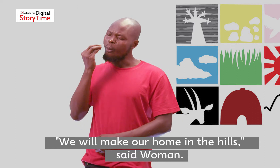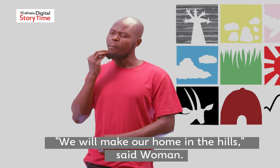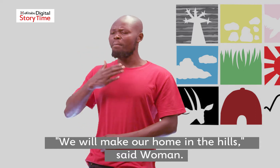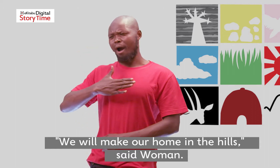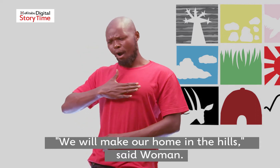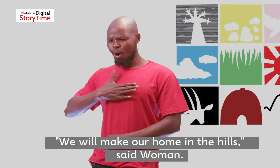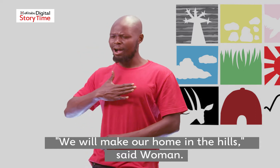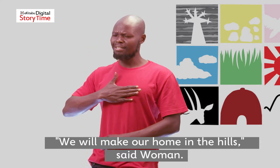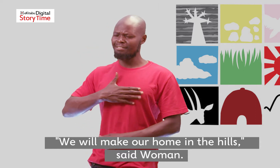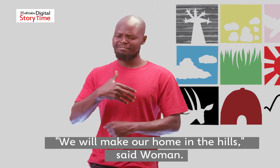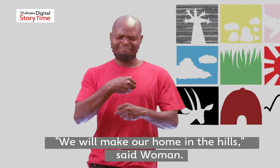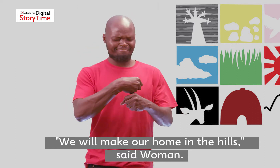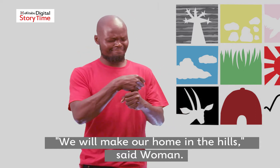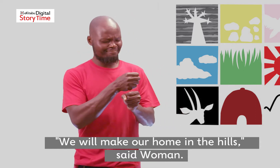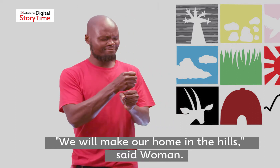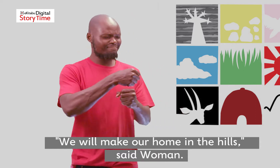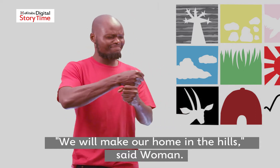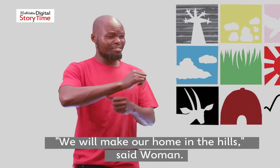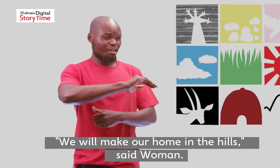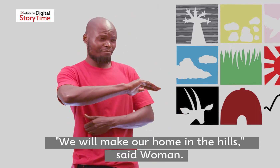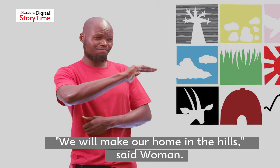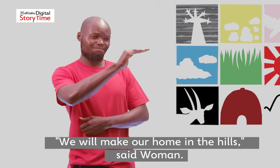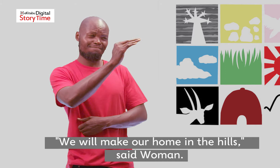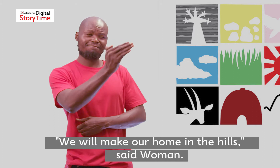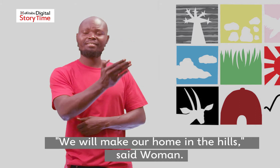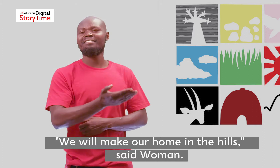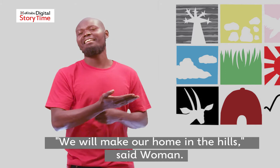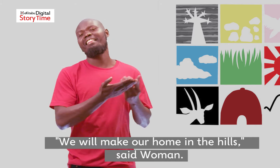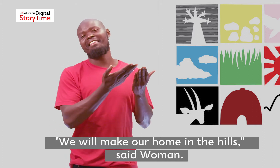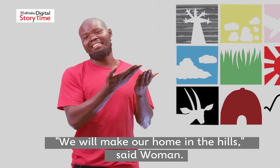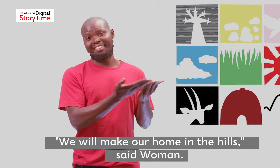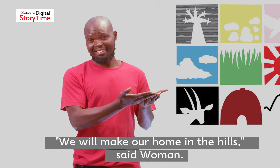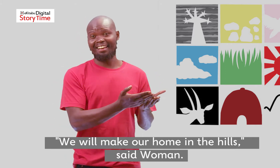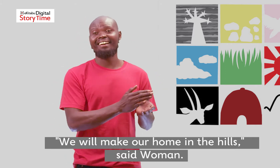We will make our home in the hills, said the woman.